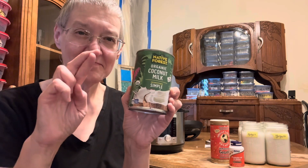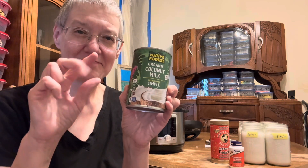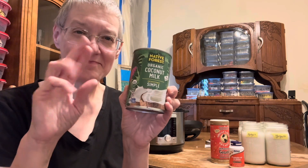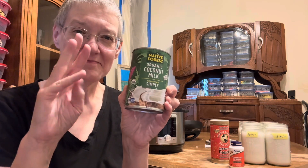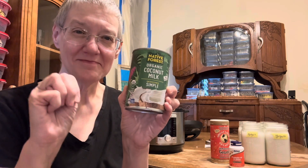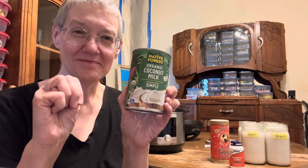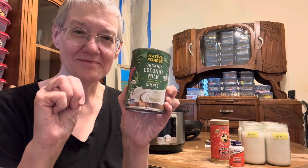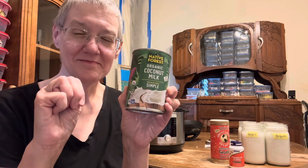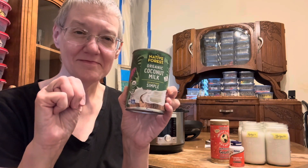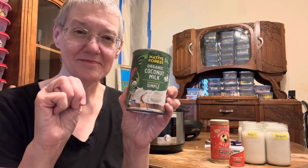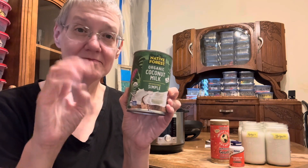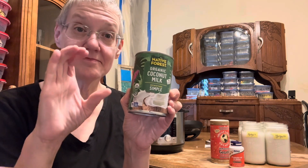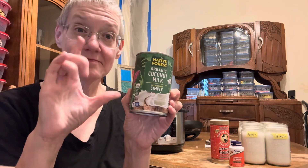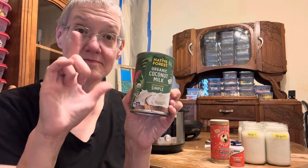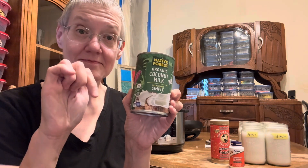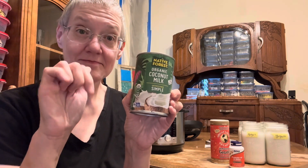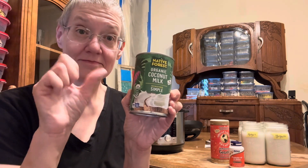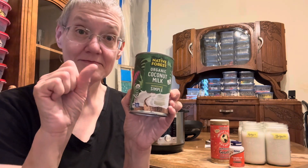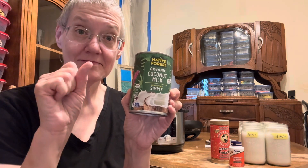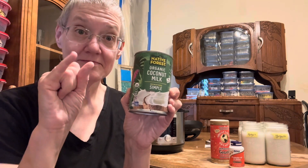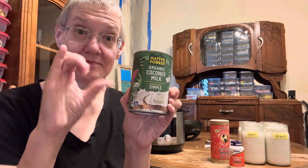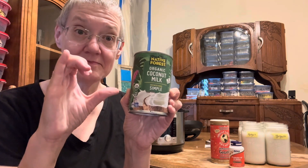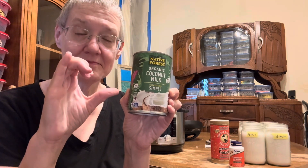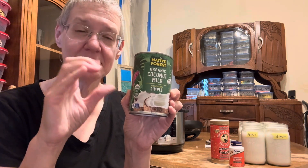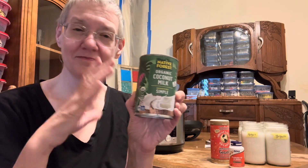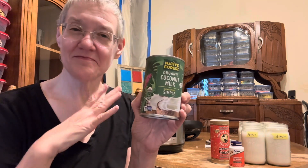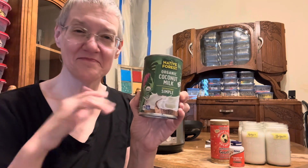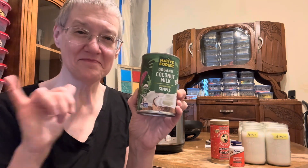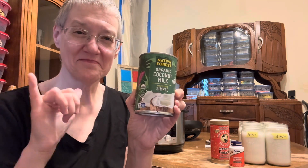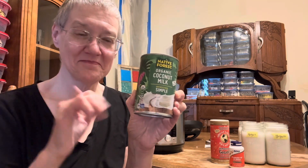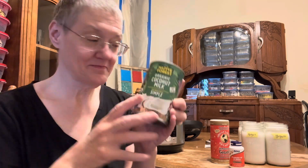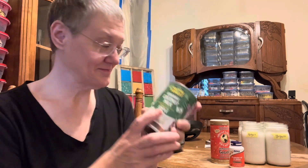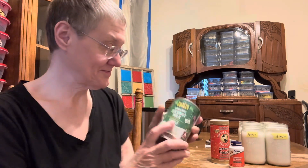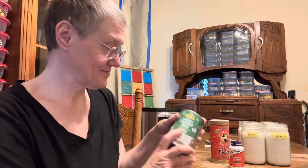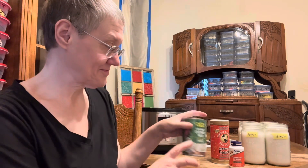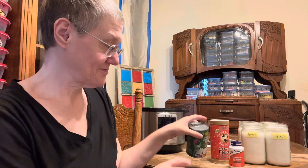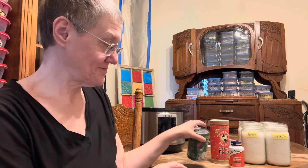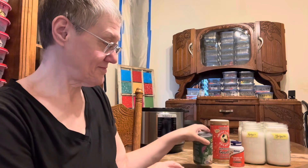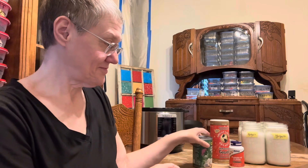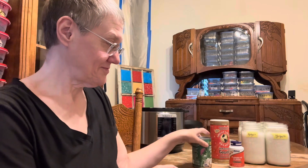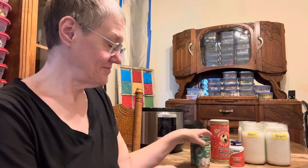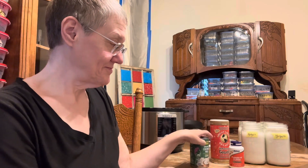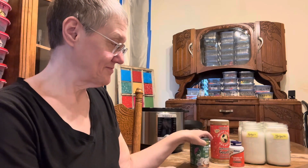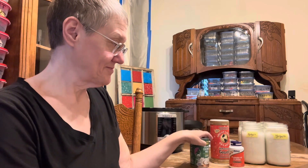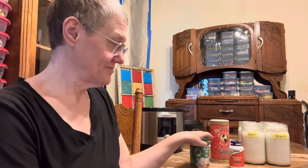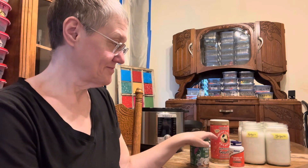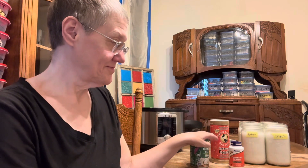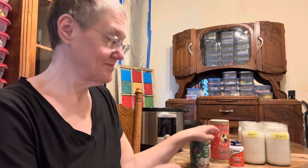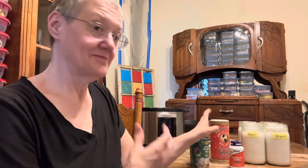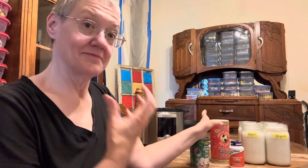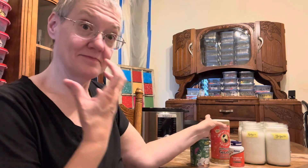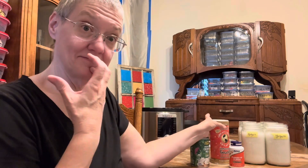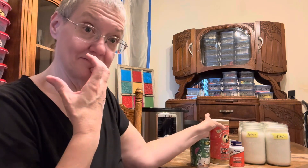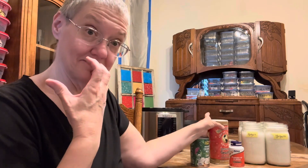gum. But the classic version is fine too. And while the coconut milk, after I've heated